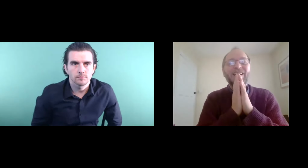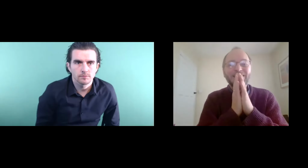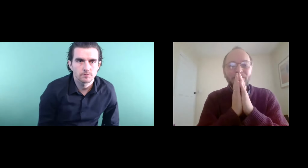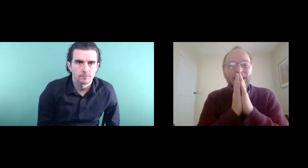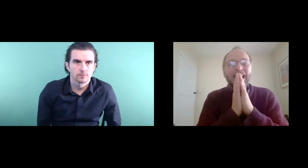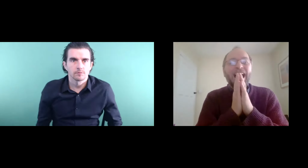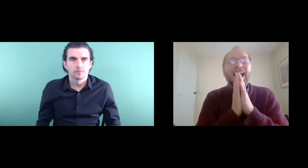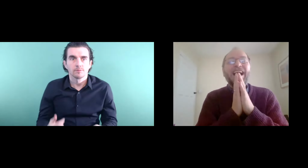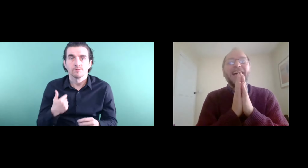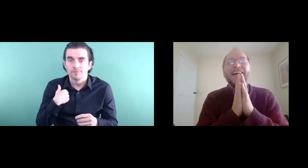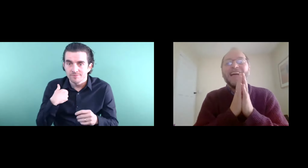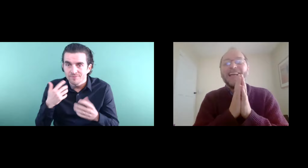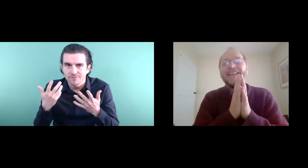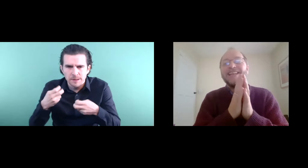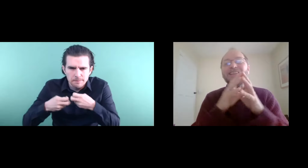Good.